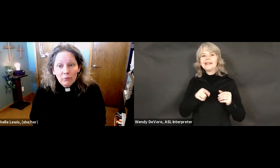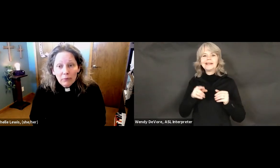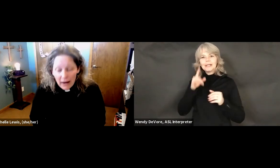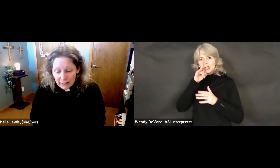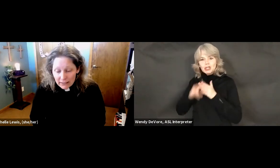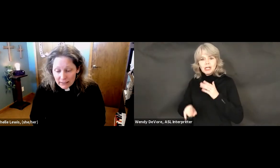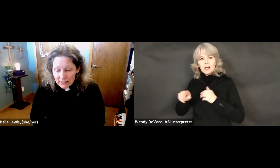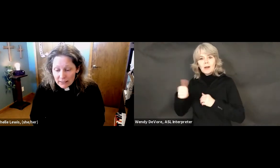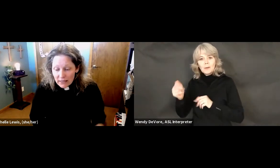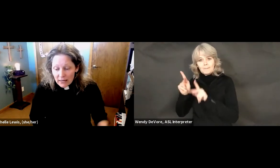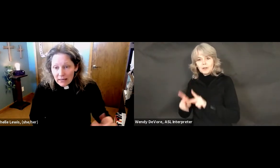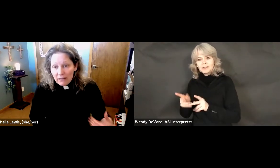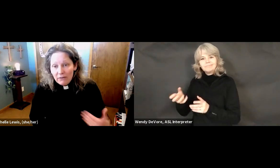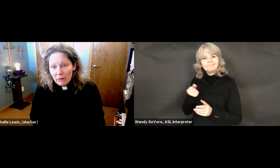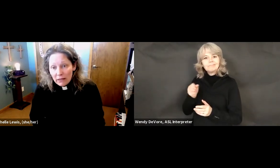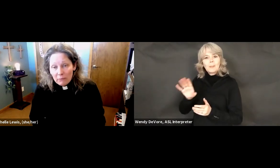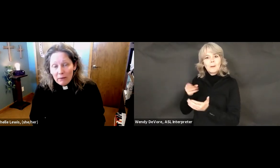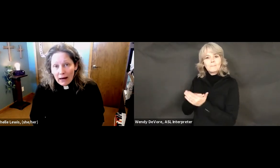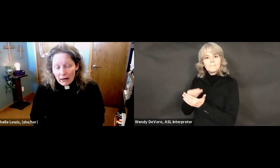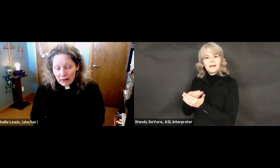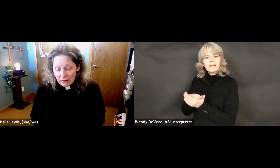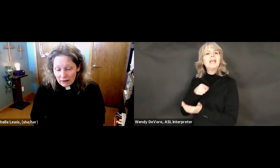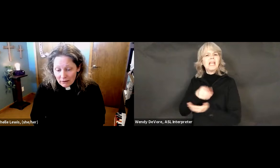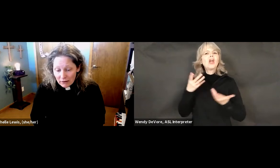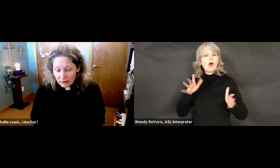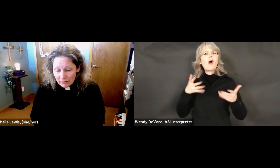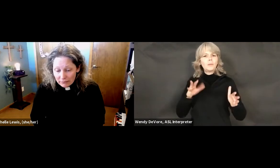already practiced giving money back.